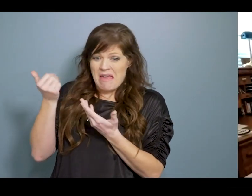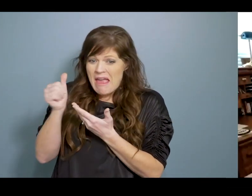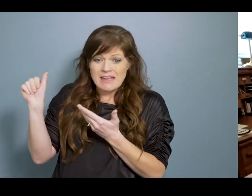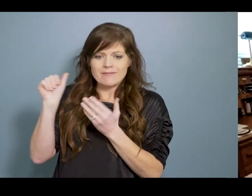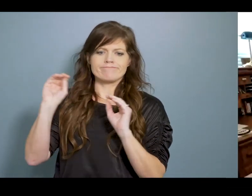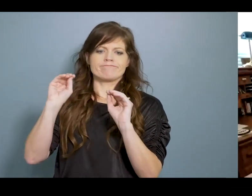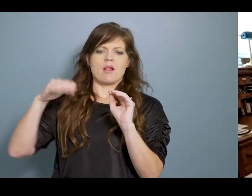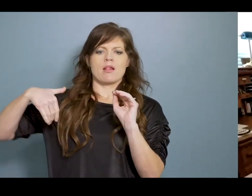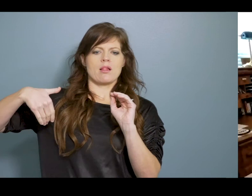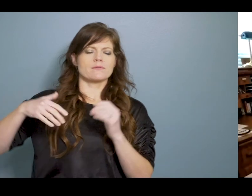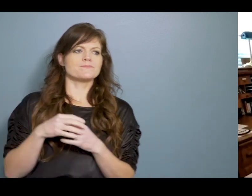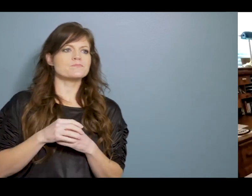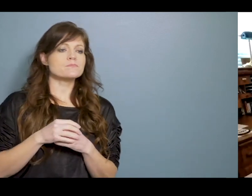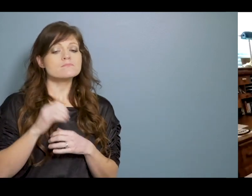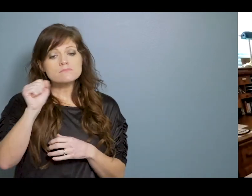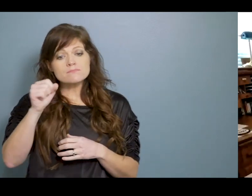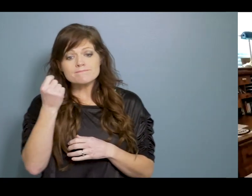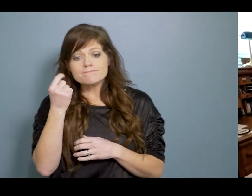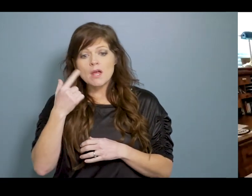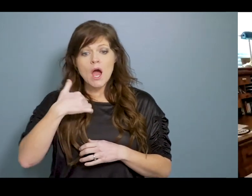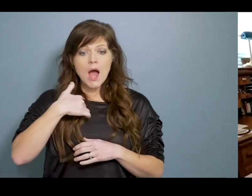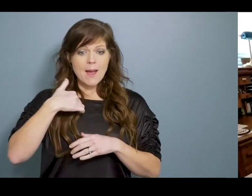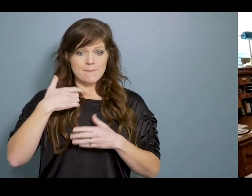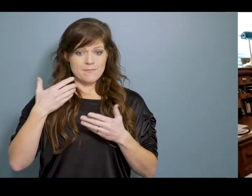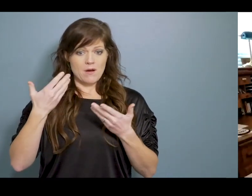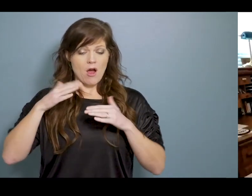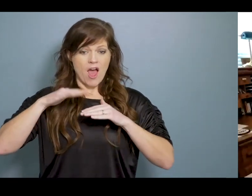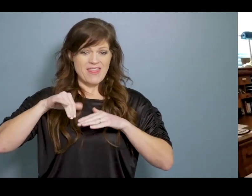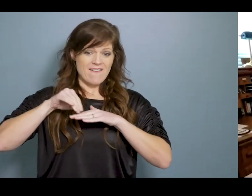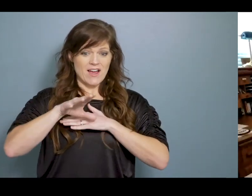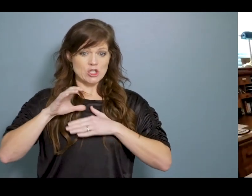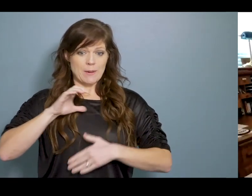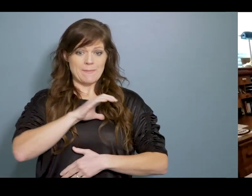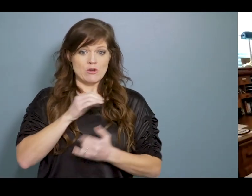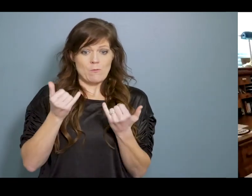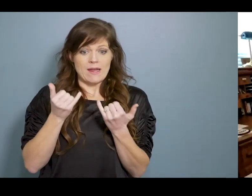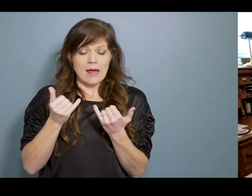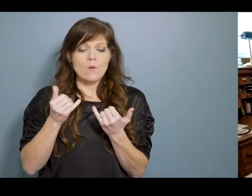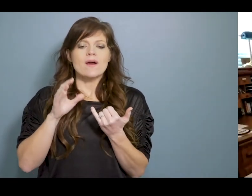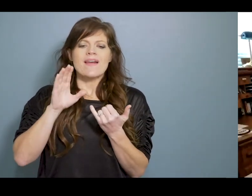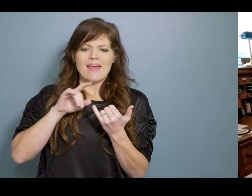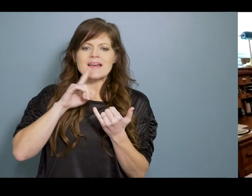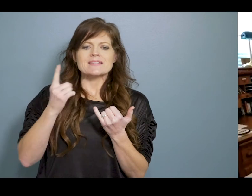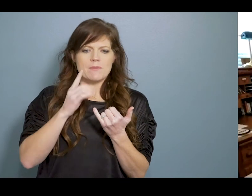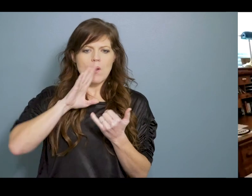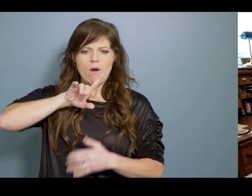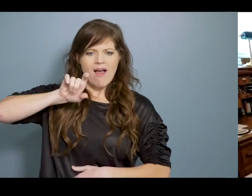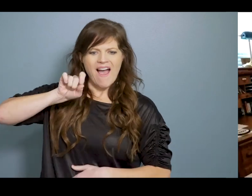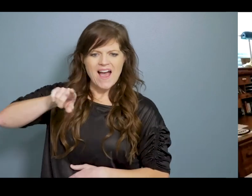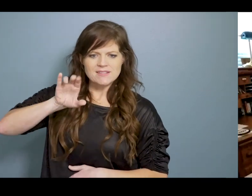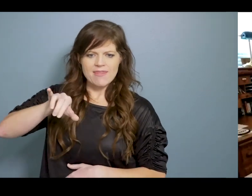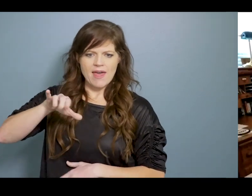St. Luke's Community Advisory Committee in Nampa, and that is an agenda item taking to them is to have